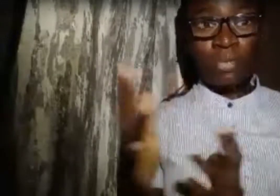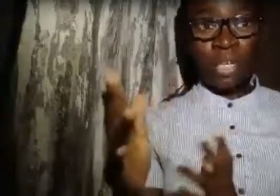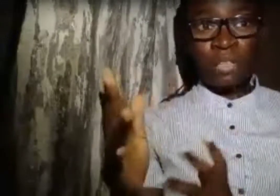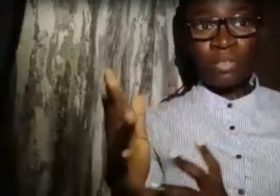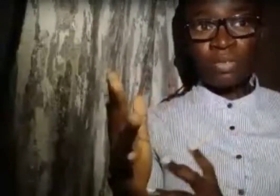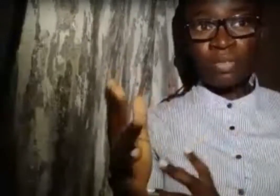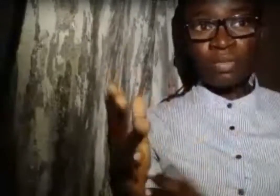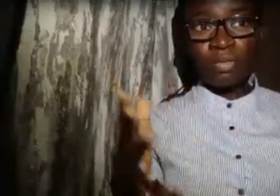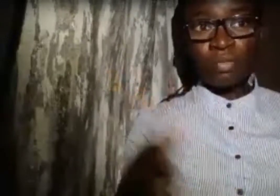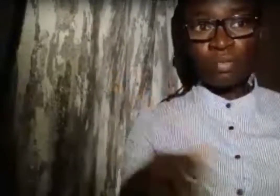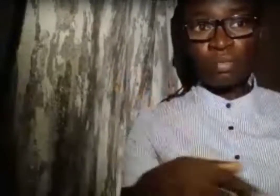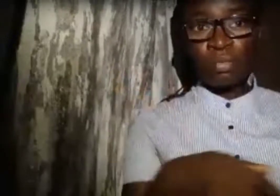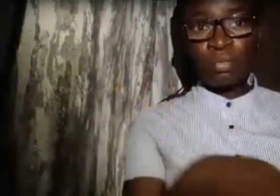ahead. I'm eager to learn.